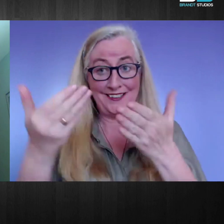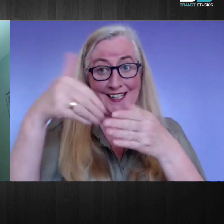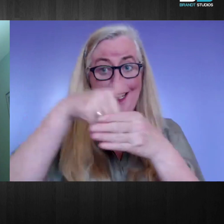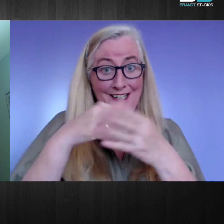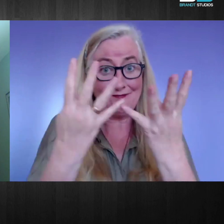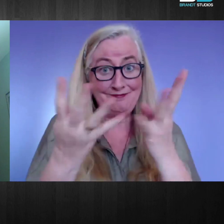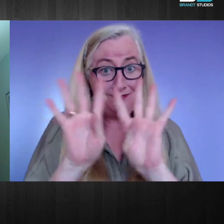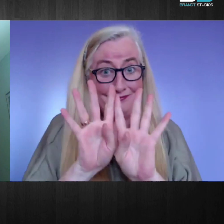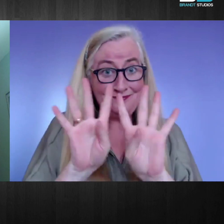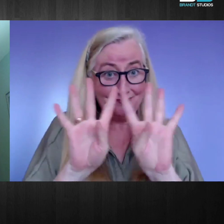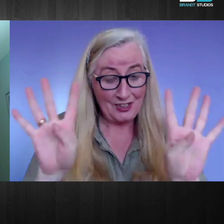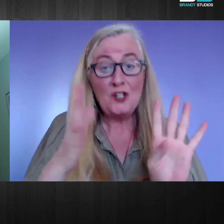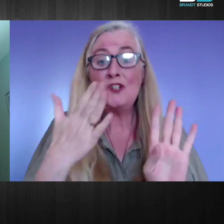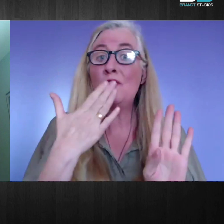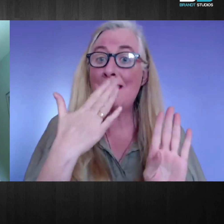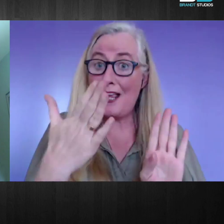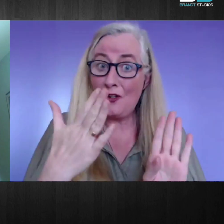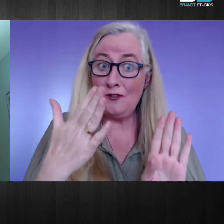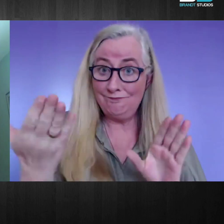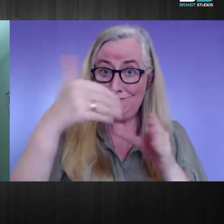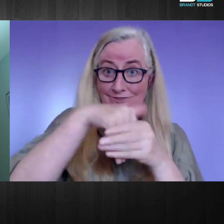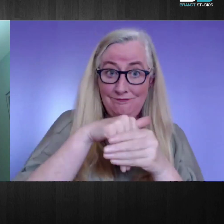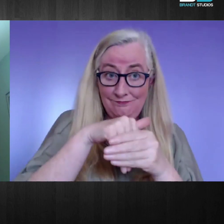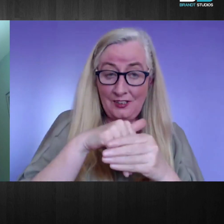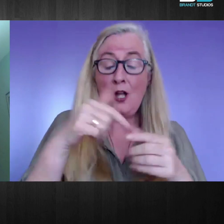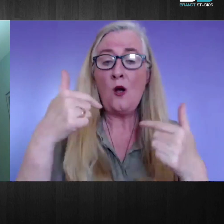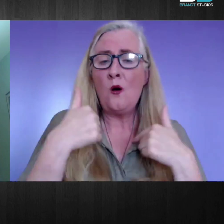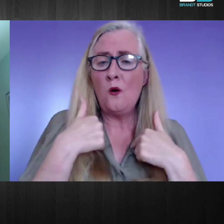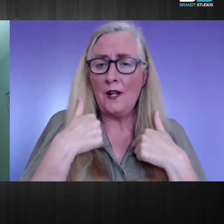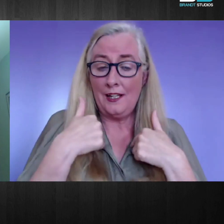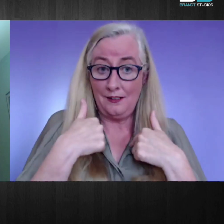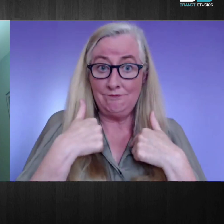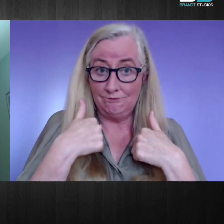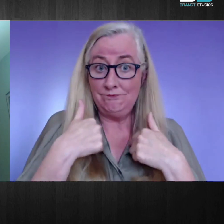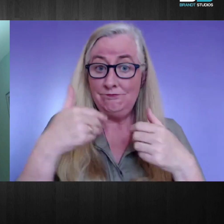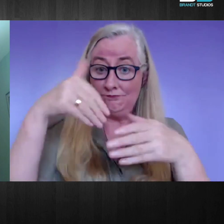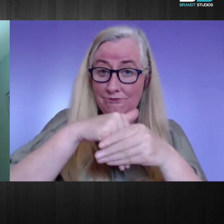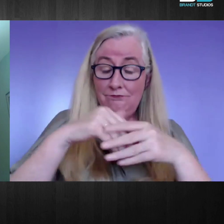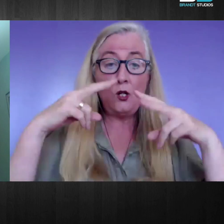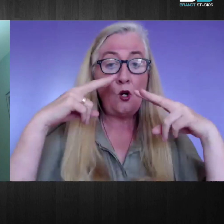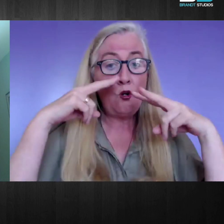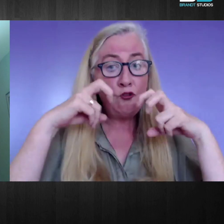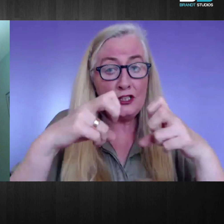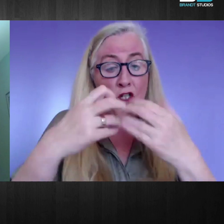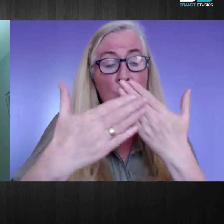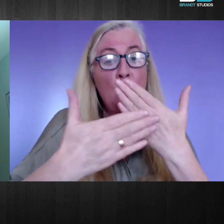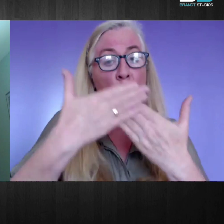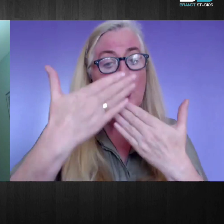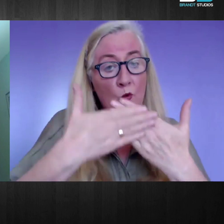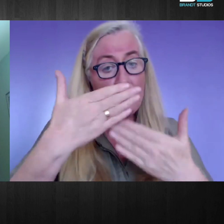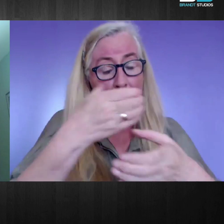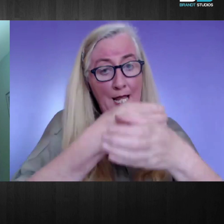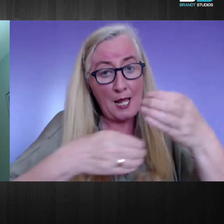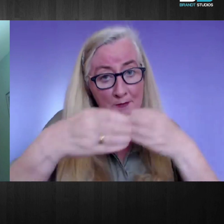So, as you say, we've been involved in researching youth empathy and pro-social behaviour over the last number of